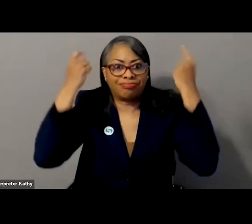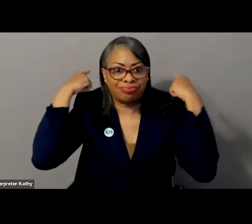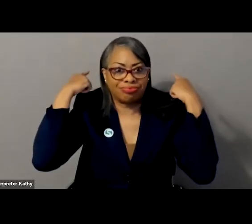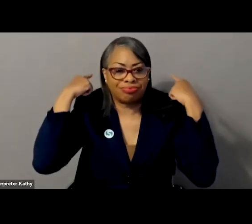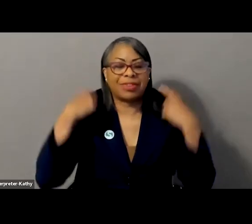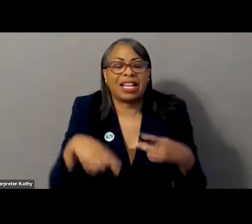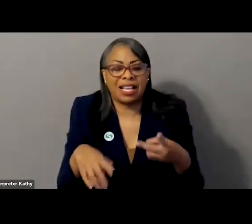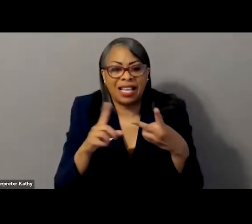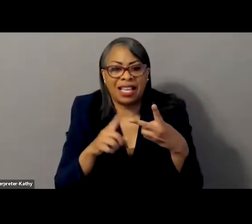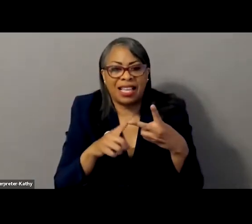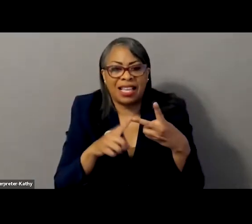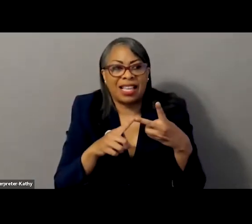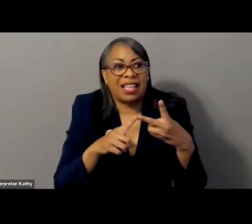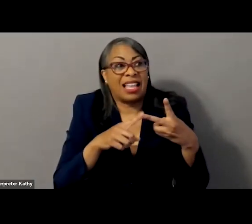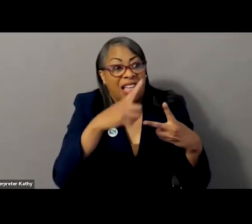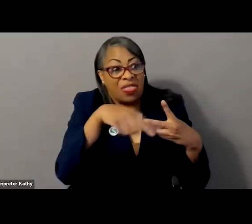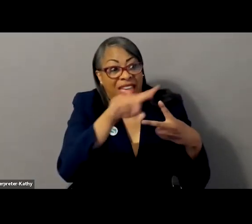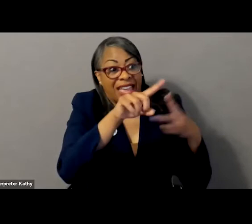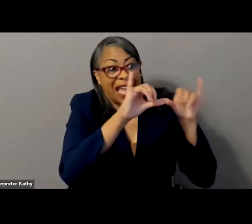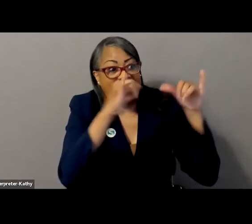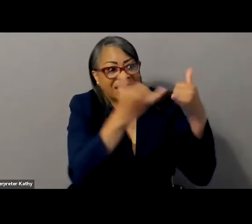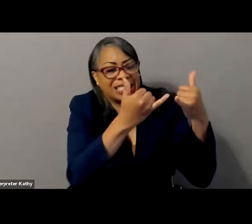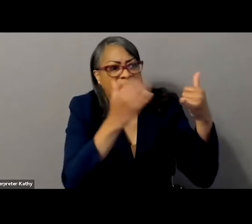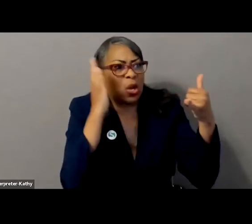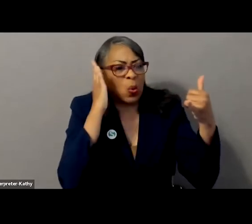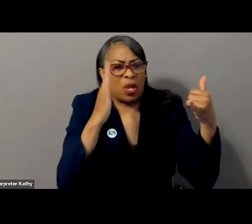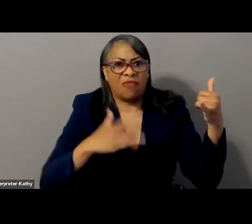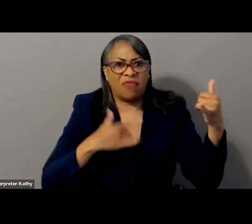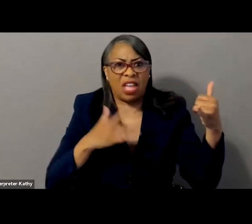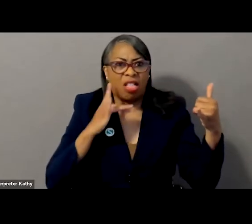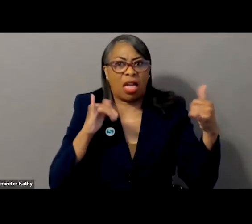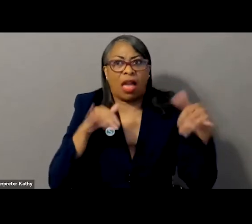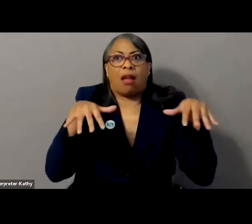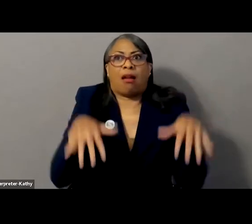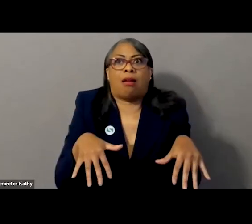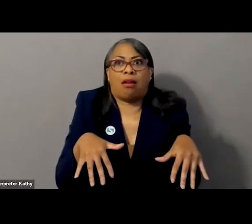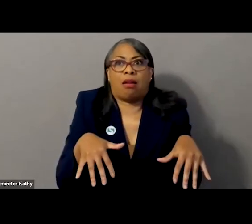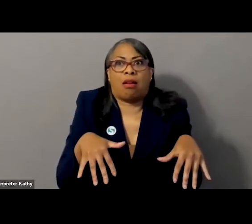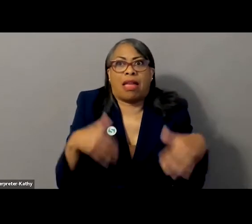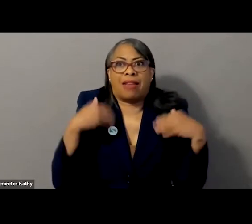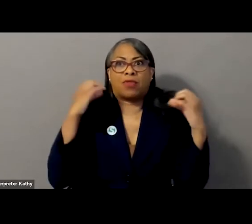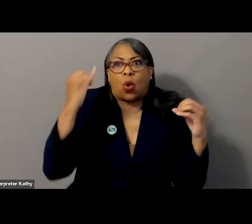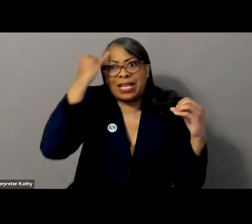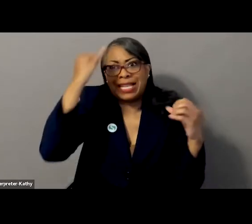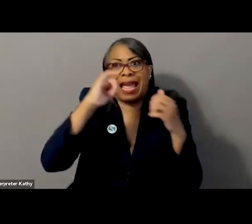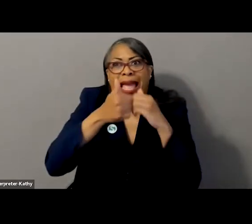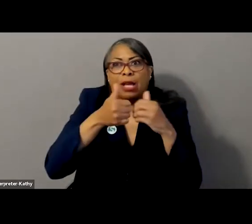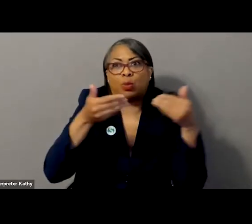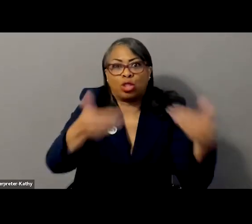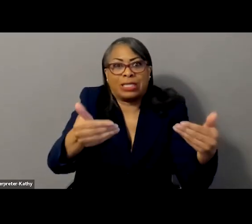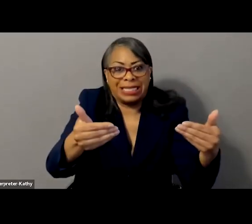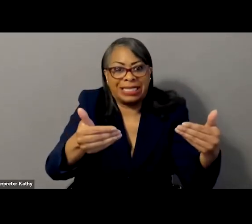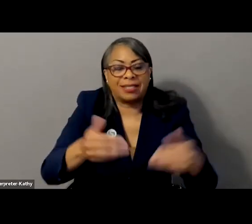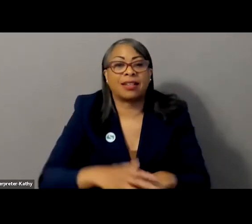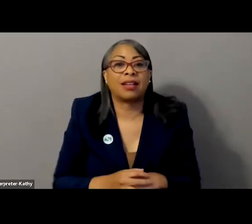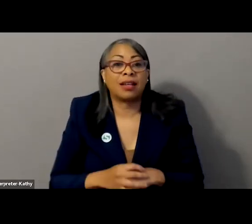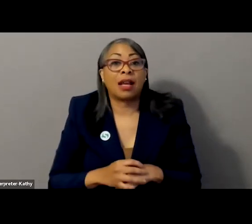they would leave the agency with no idea how to proceed. So in our recommendations,